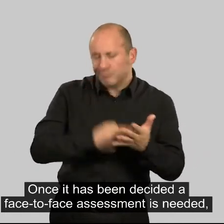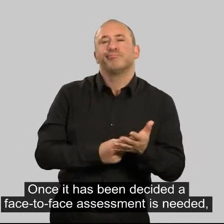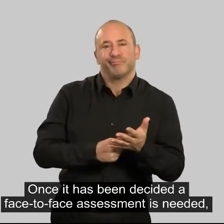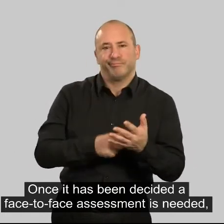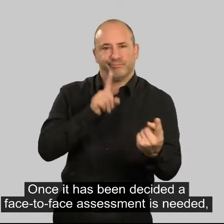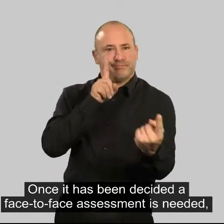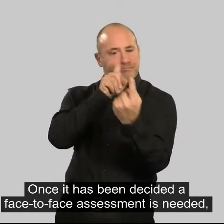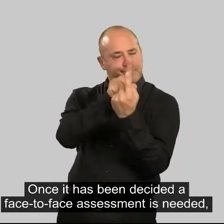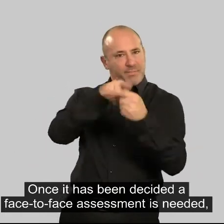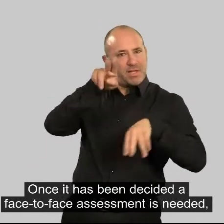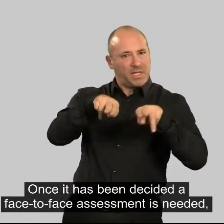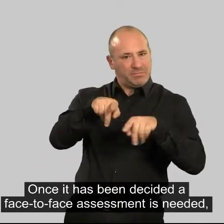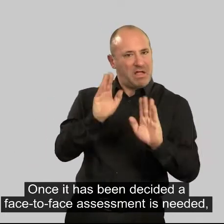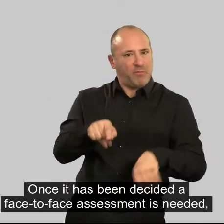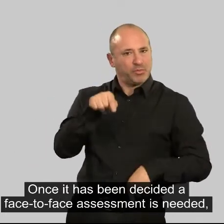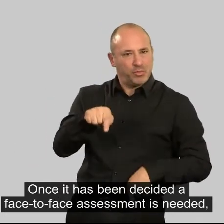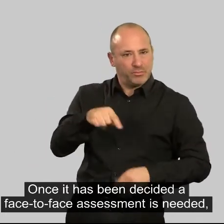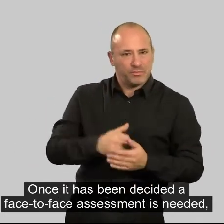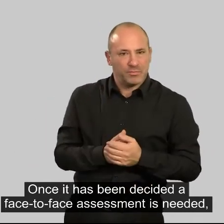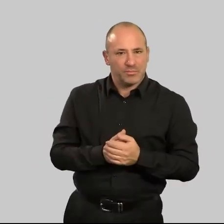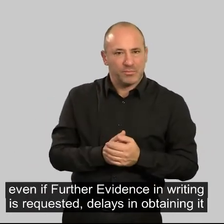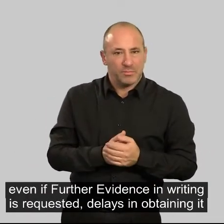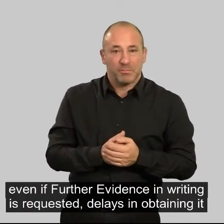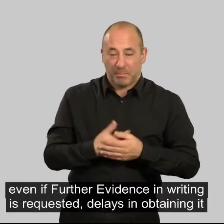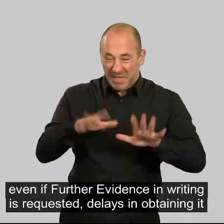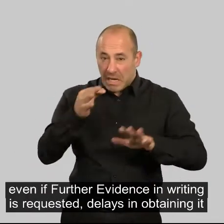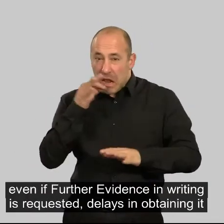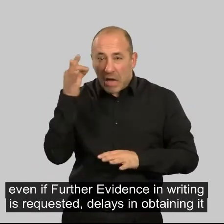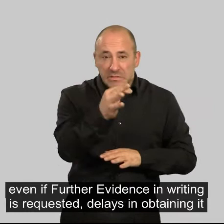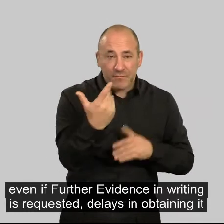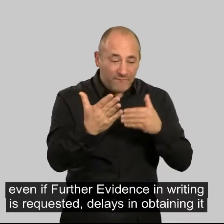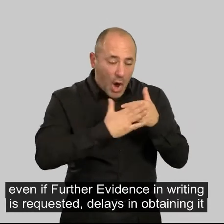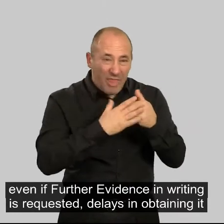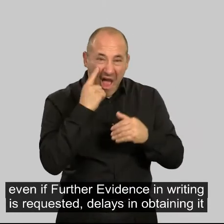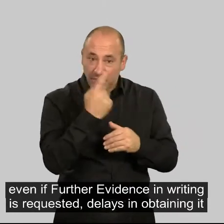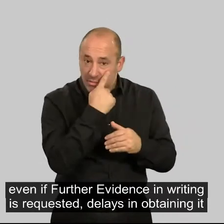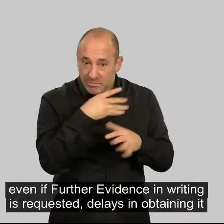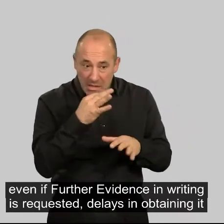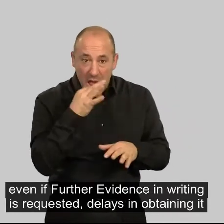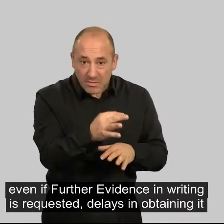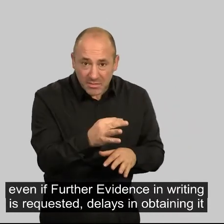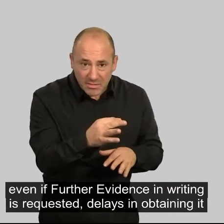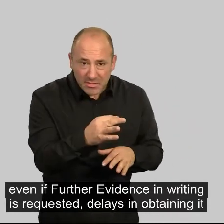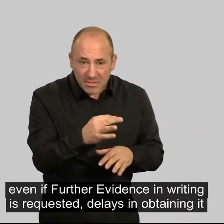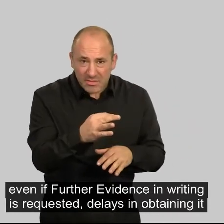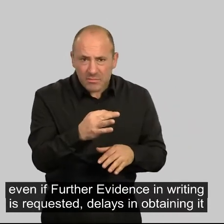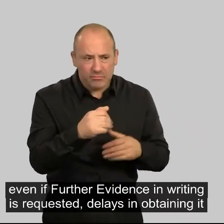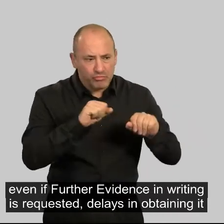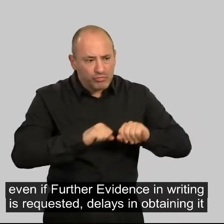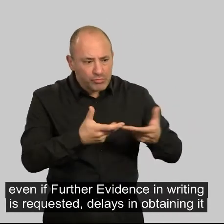Once it has been decided a face-to-face assessment is needed, even if further evidence in writing is